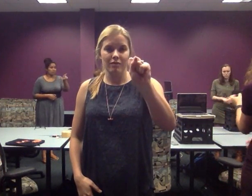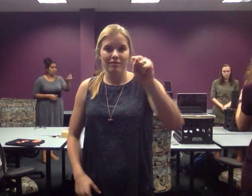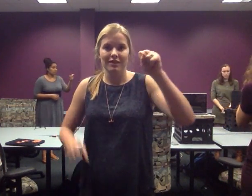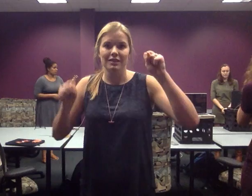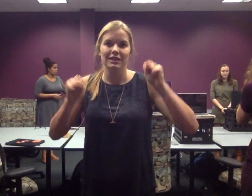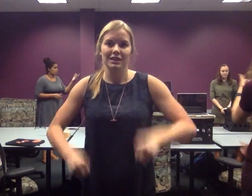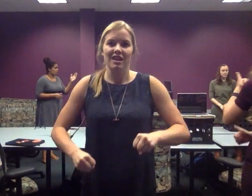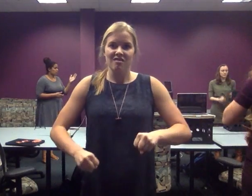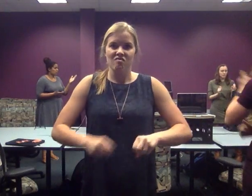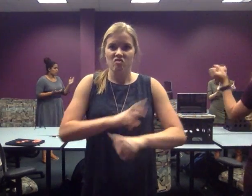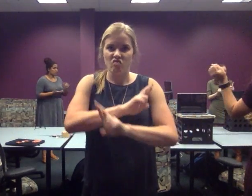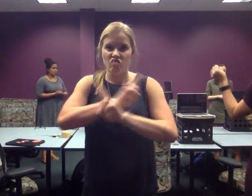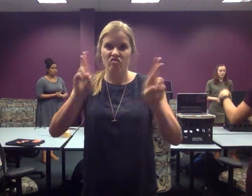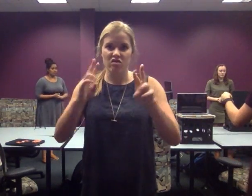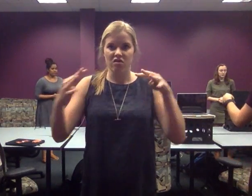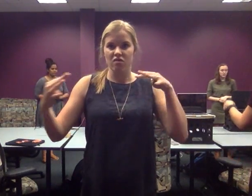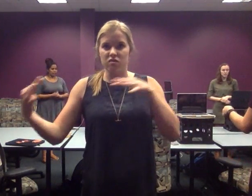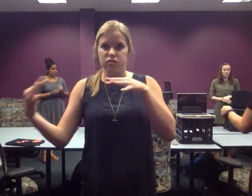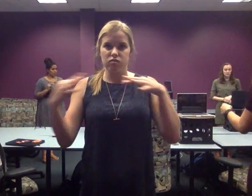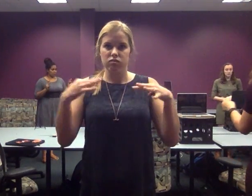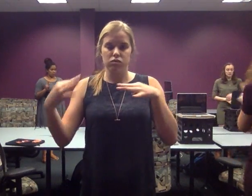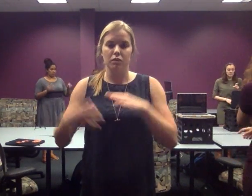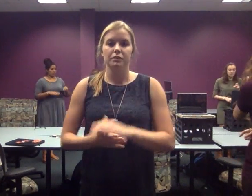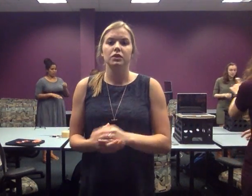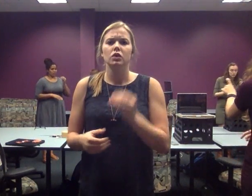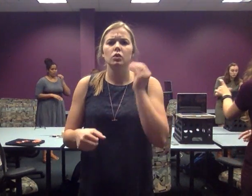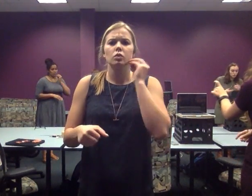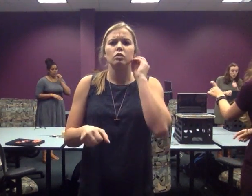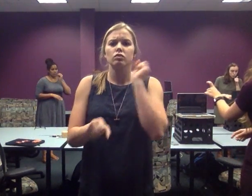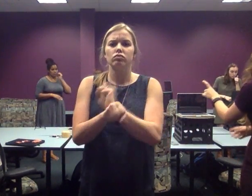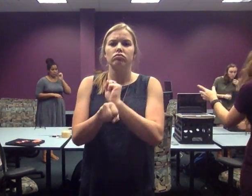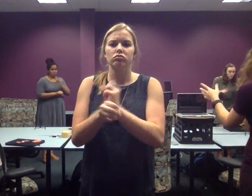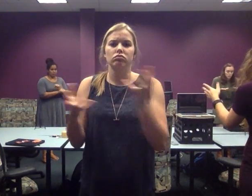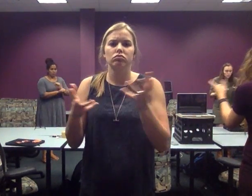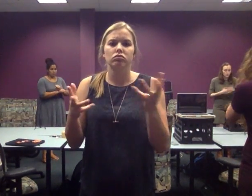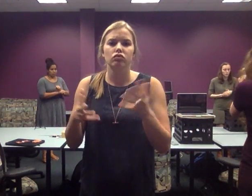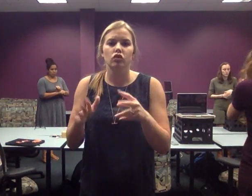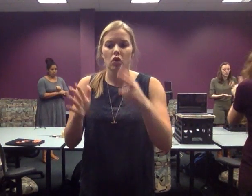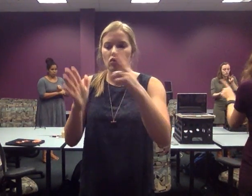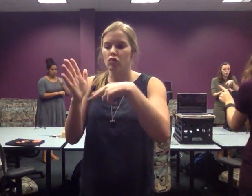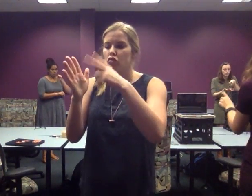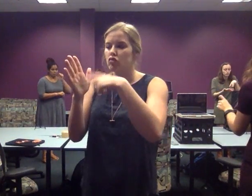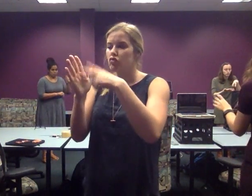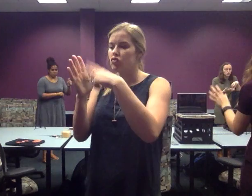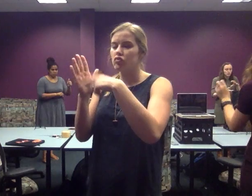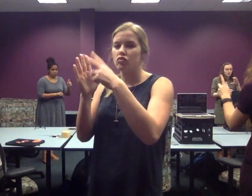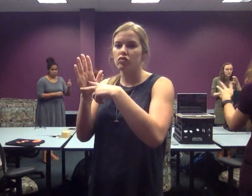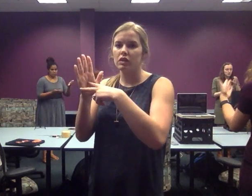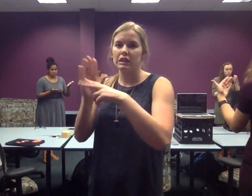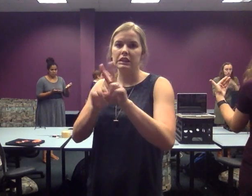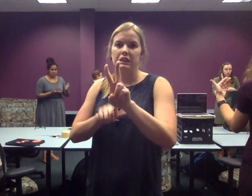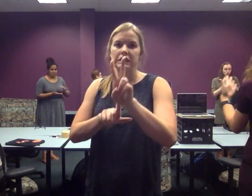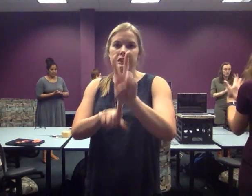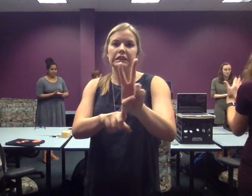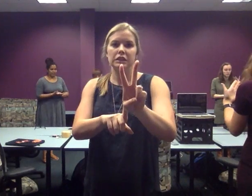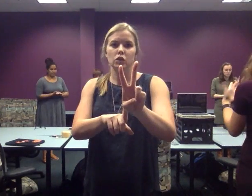Okay, your assignment for tomorrow then is to read lesson 2 if you've not done so already, and take notes over the words in